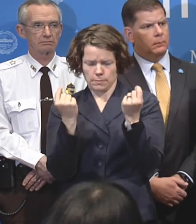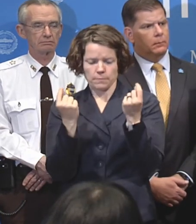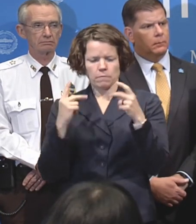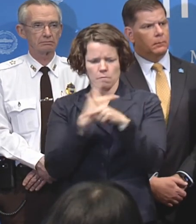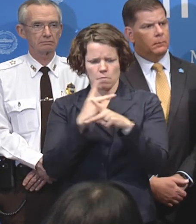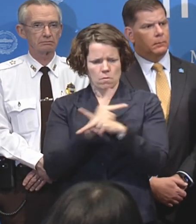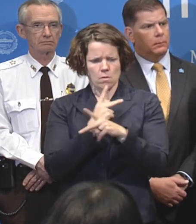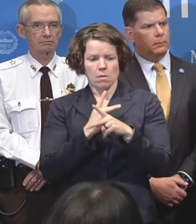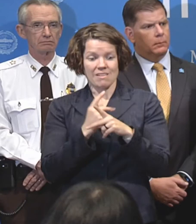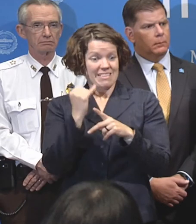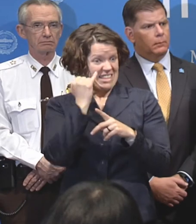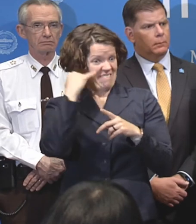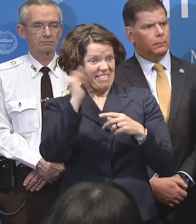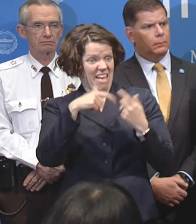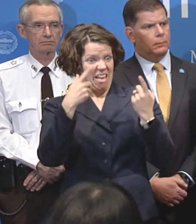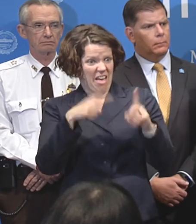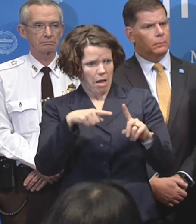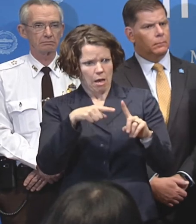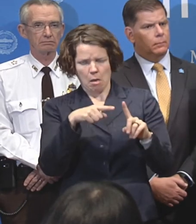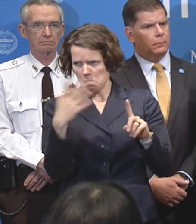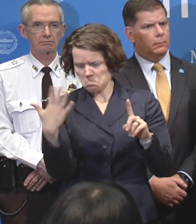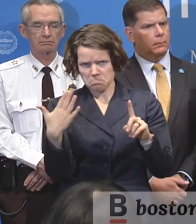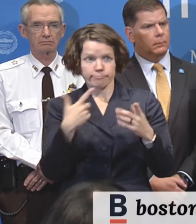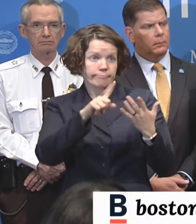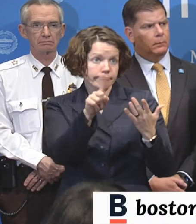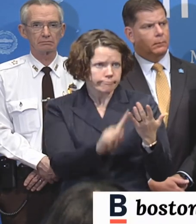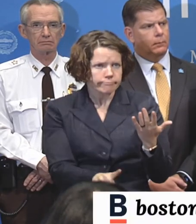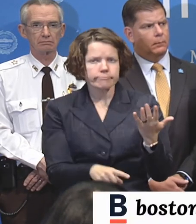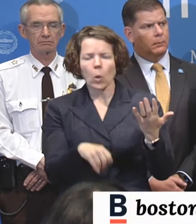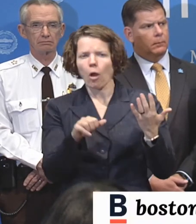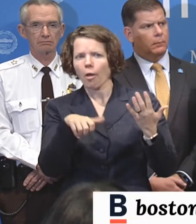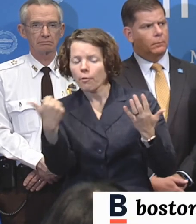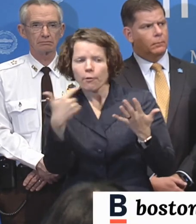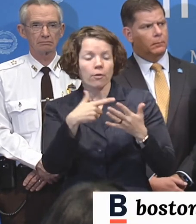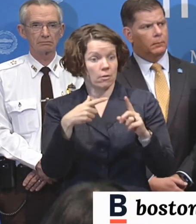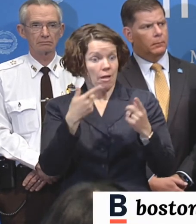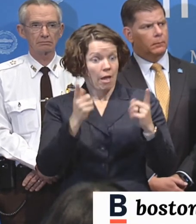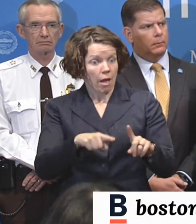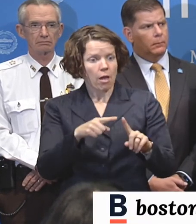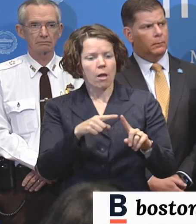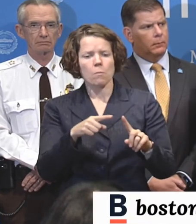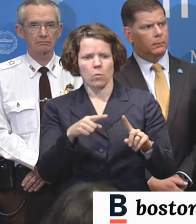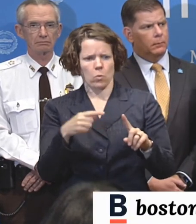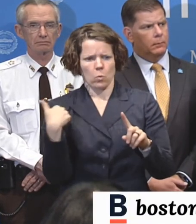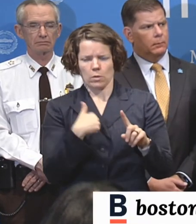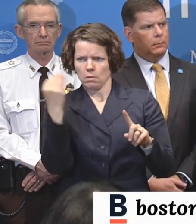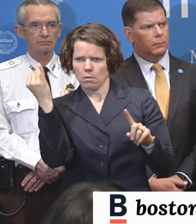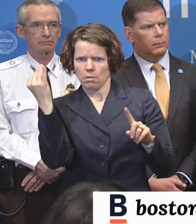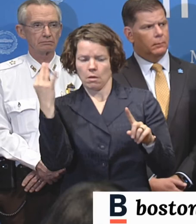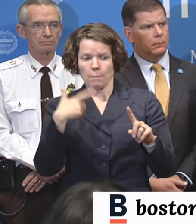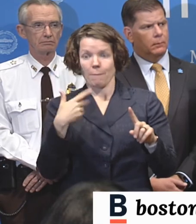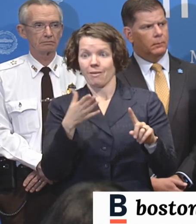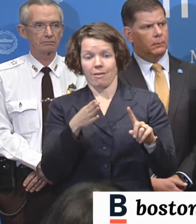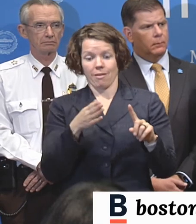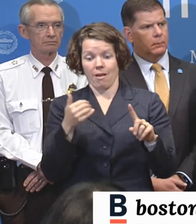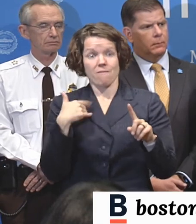communication to address it. In the case of lightning, it could very well involve moving runners off the